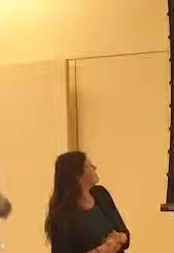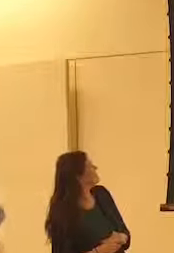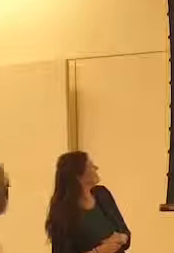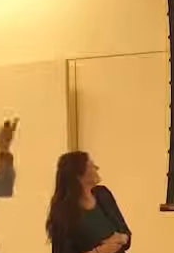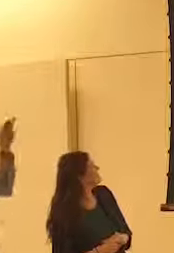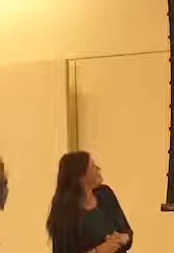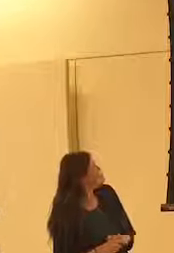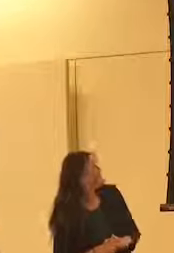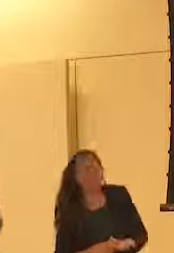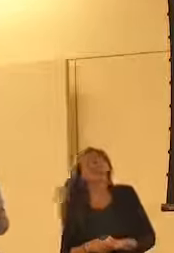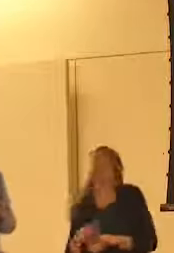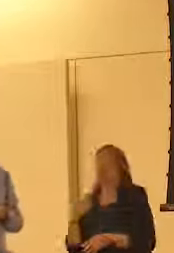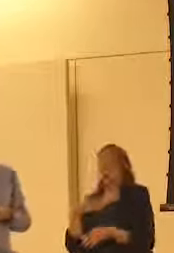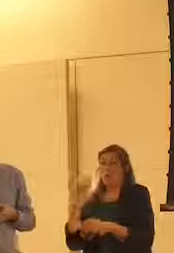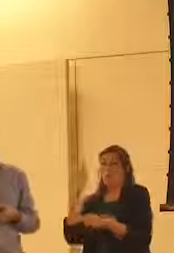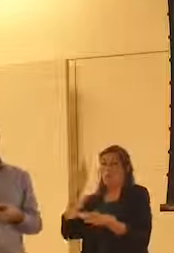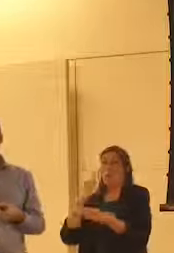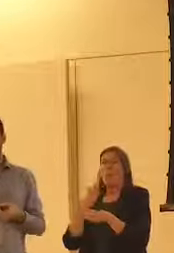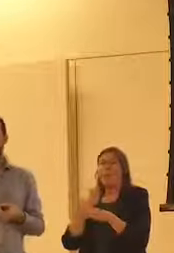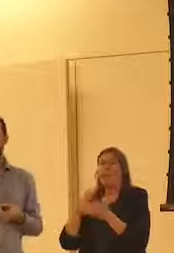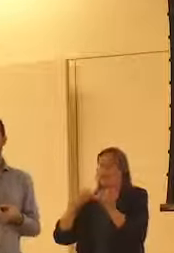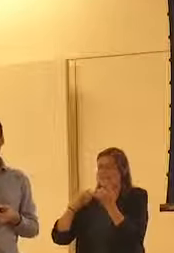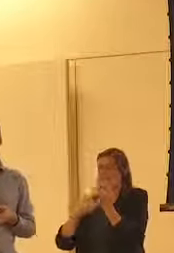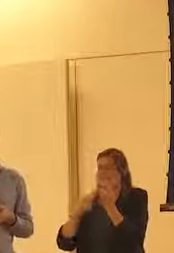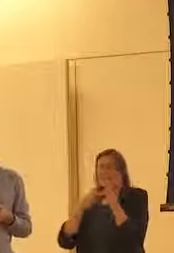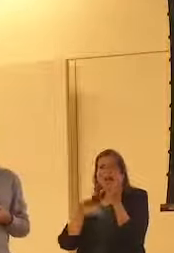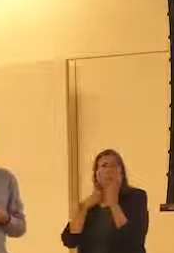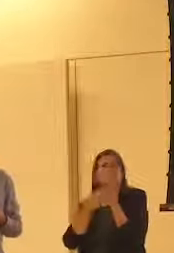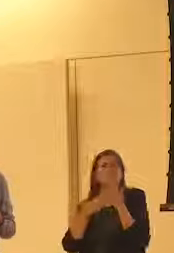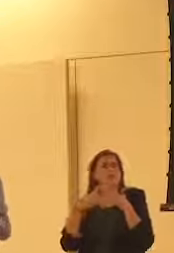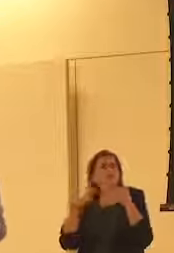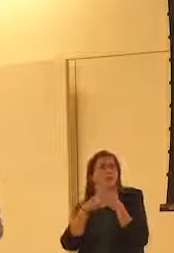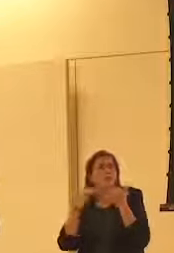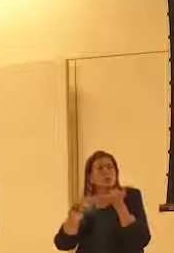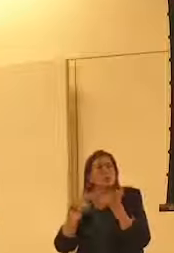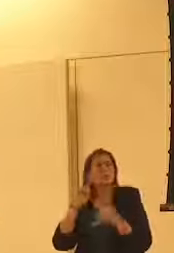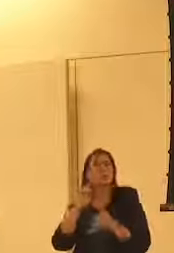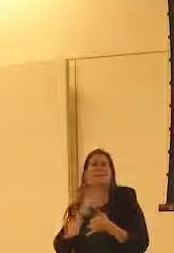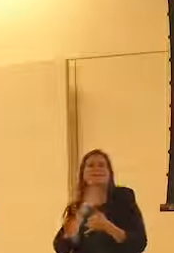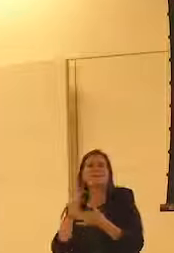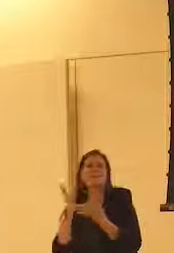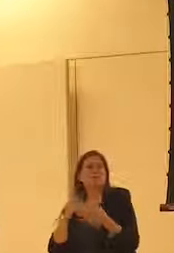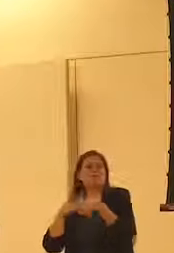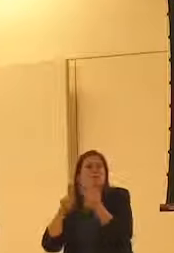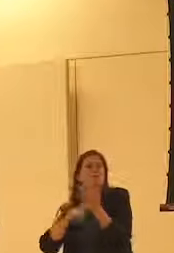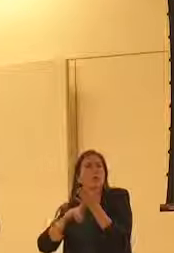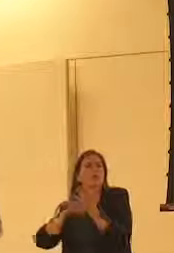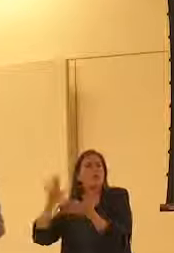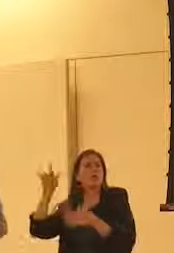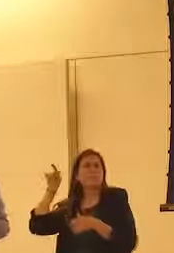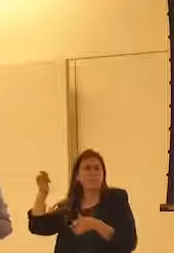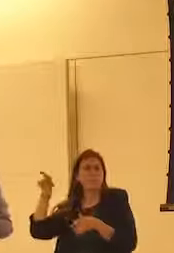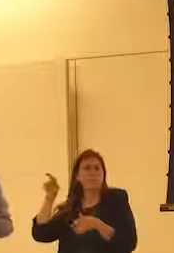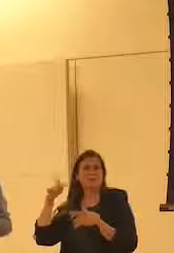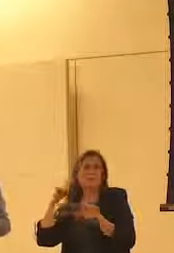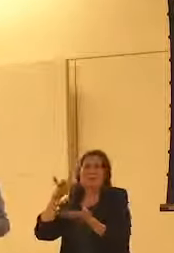And I work at the St Andrews Deaf Service in Northampton, which is a medium secure